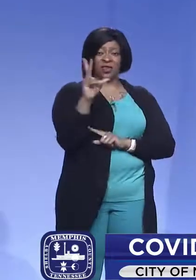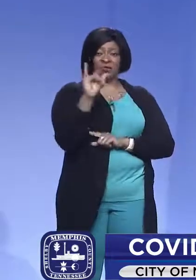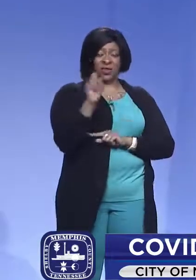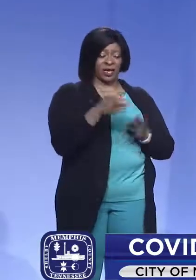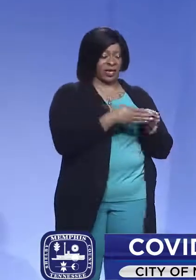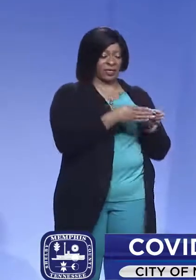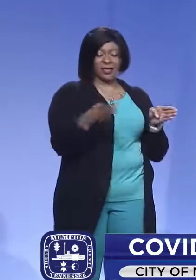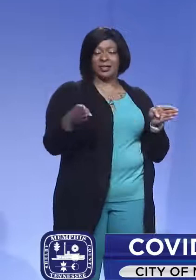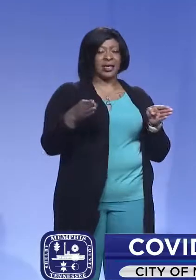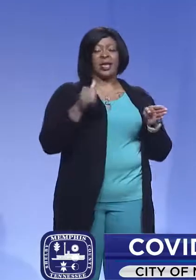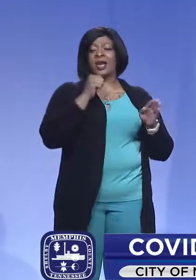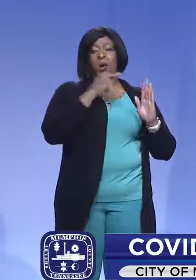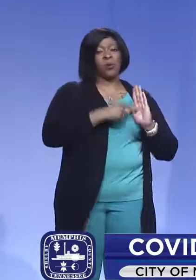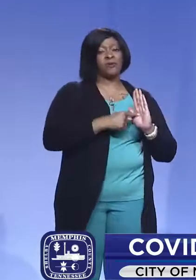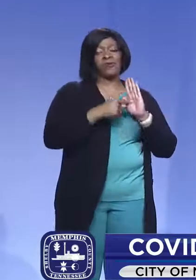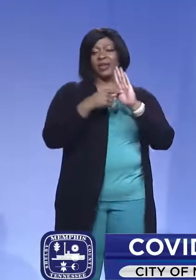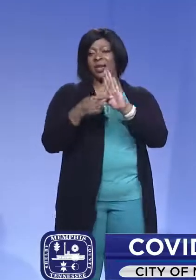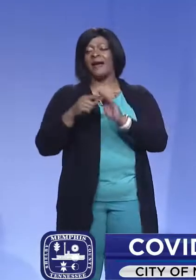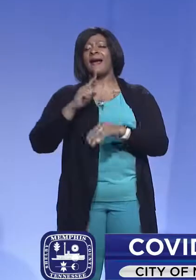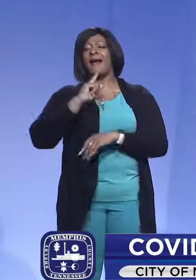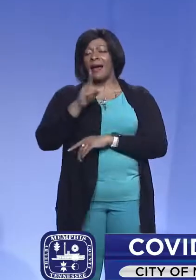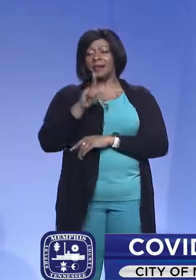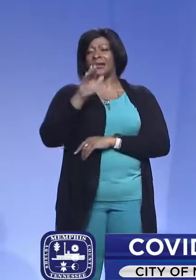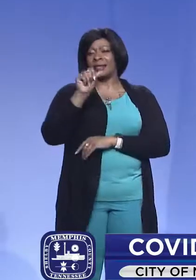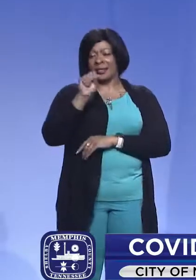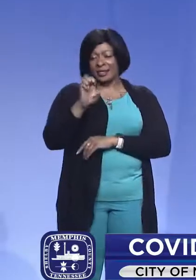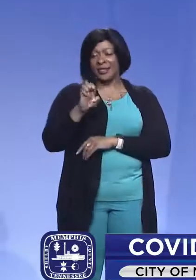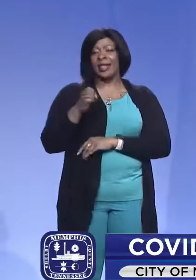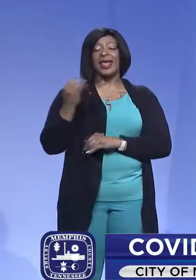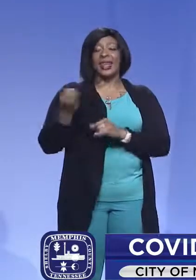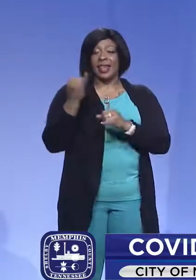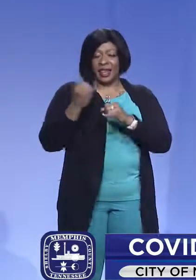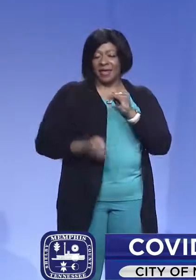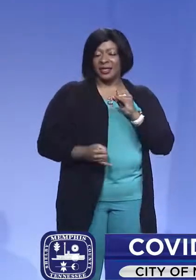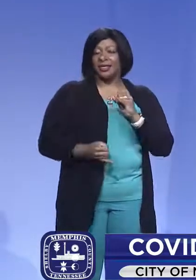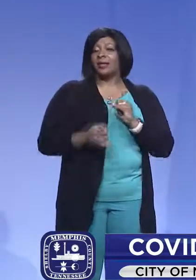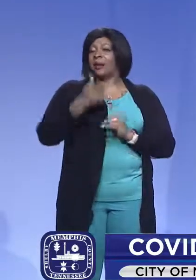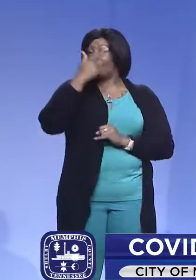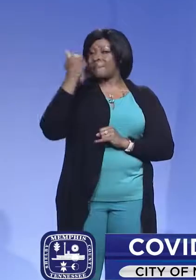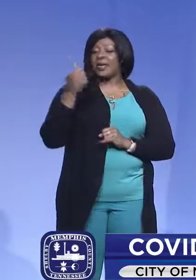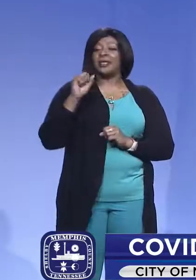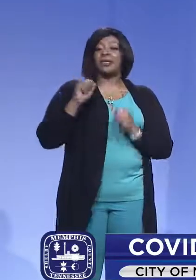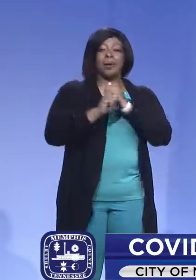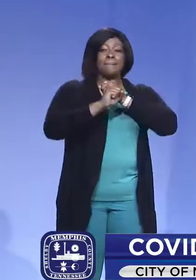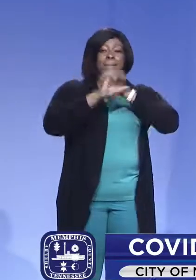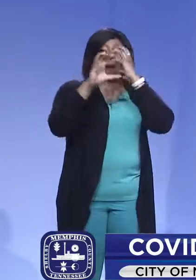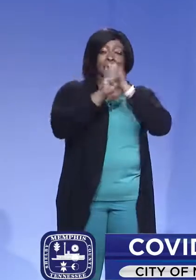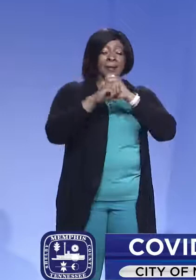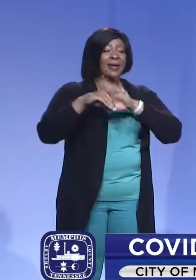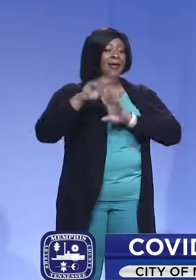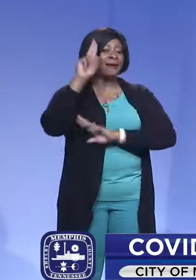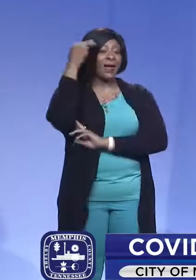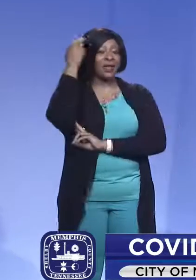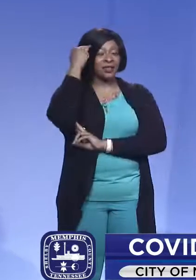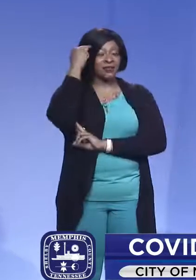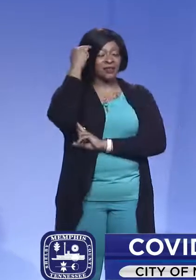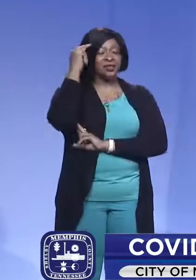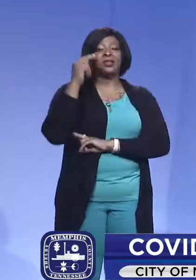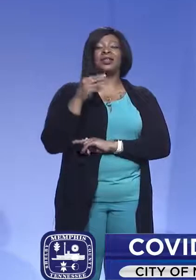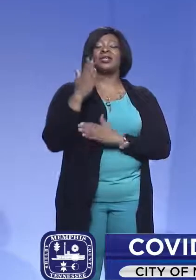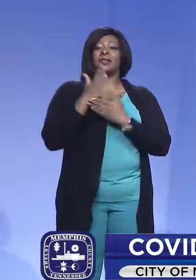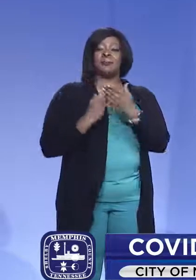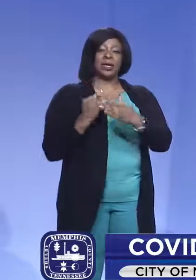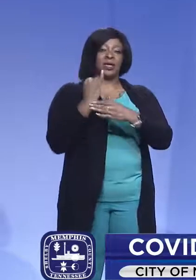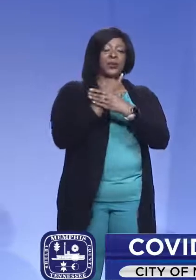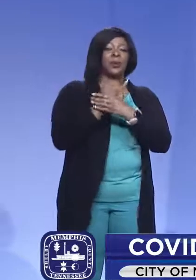really are not a reflection of the actual cases. And then lastly, because of the bombing in Nashville, there was actually some